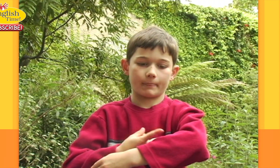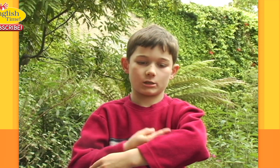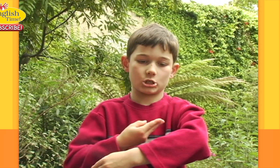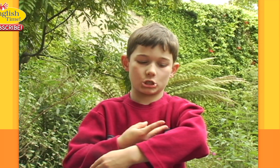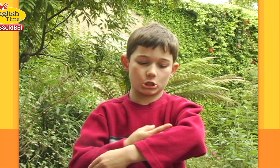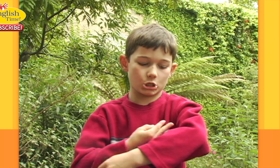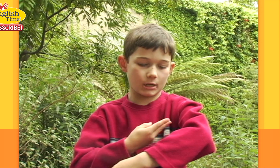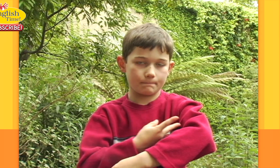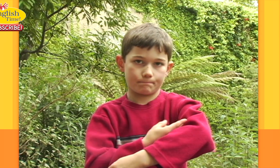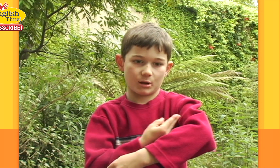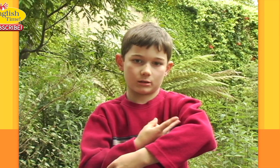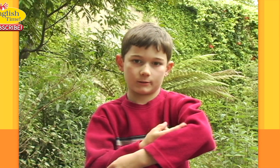Sheep.